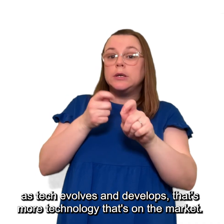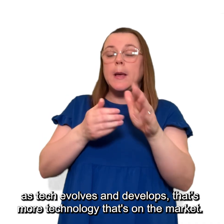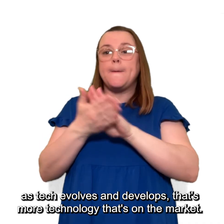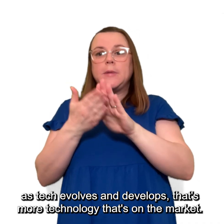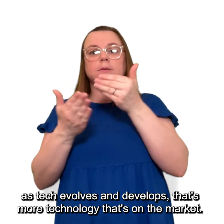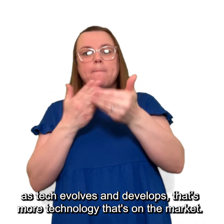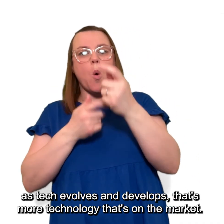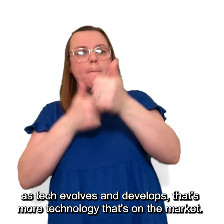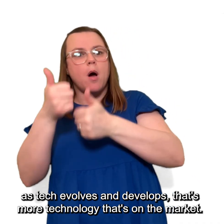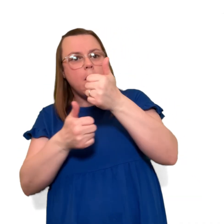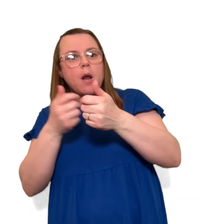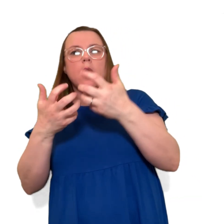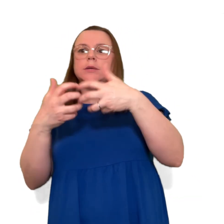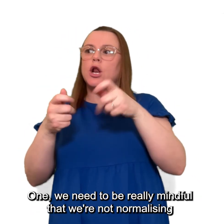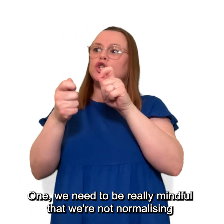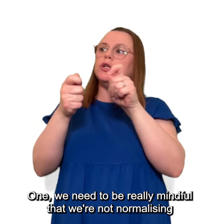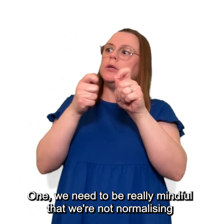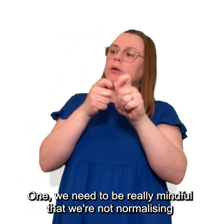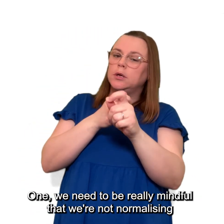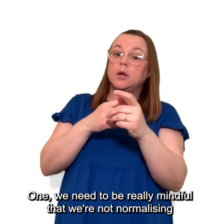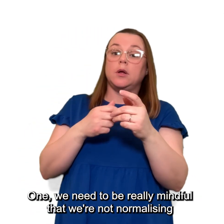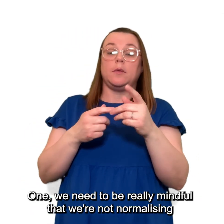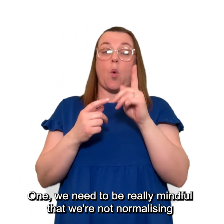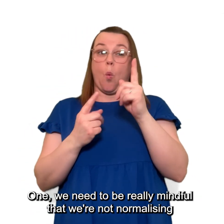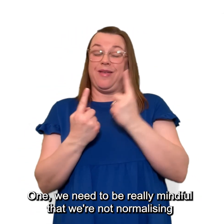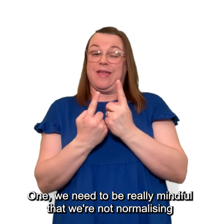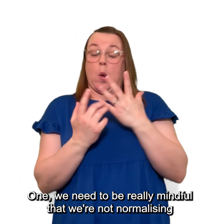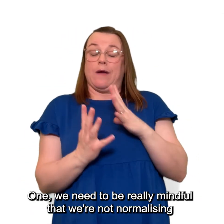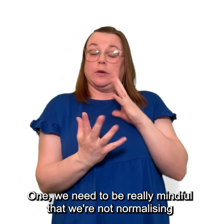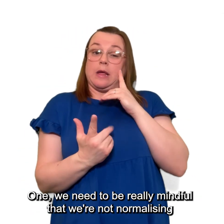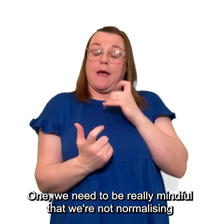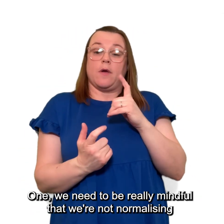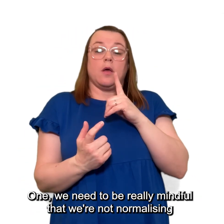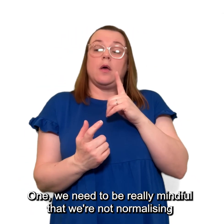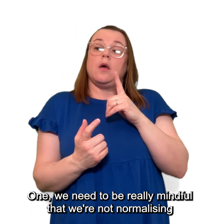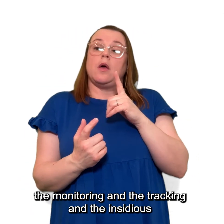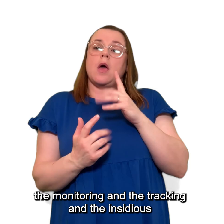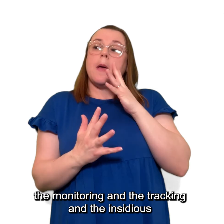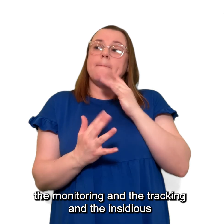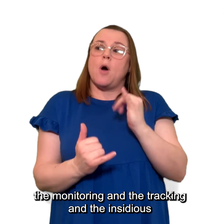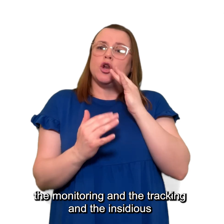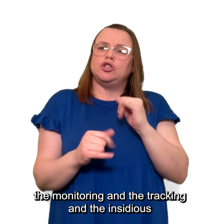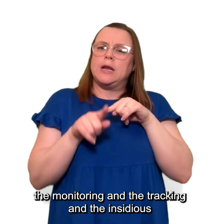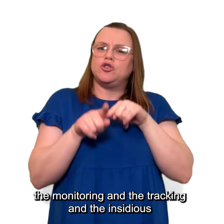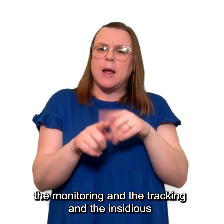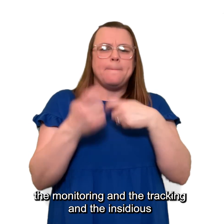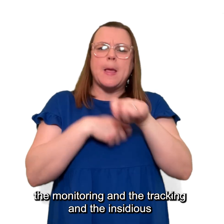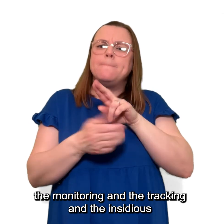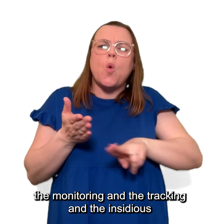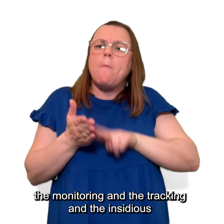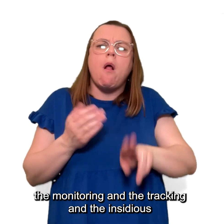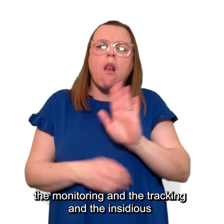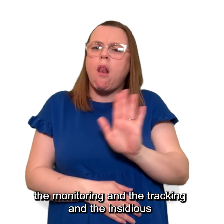more technology that's on the market. One, we need to be really mindful that we're not normalising the monitoring, the